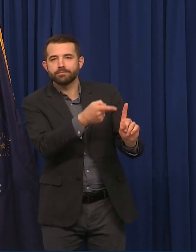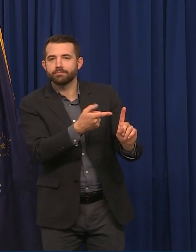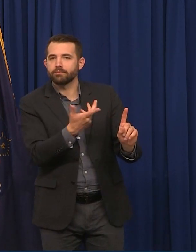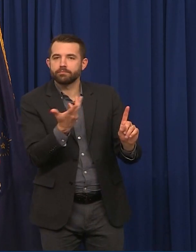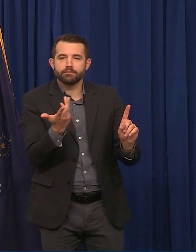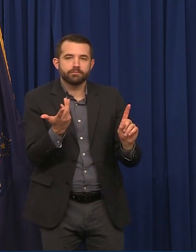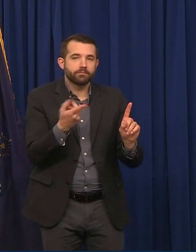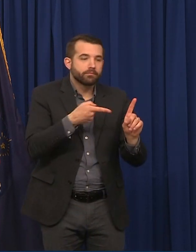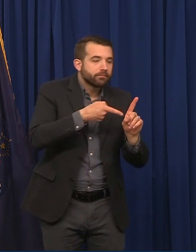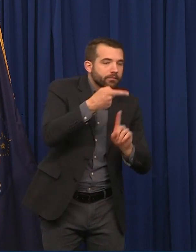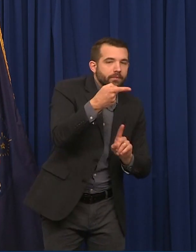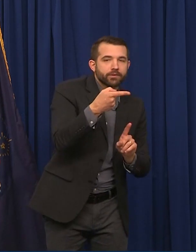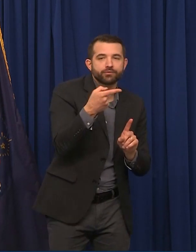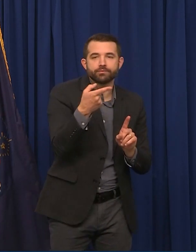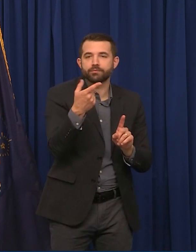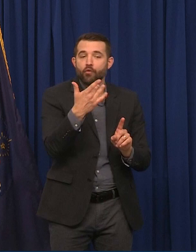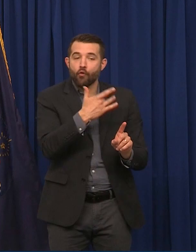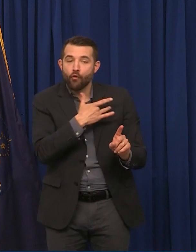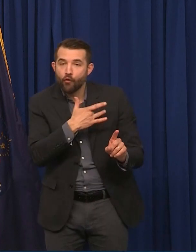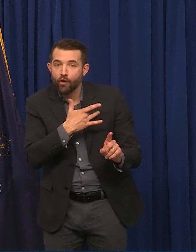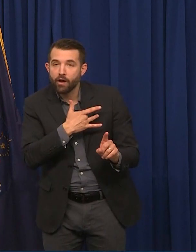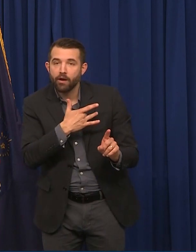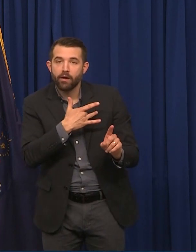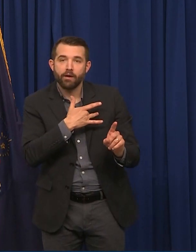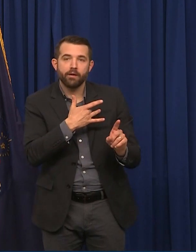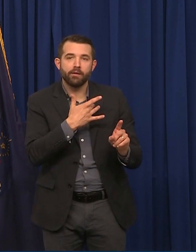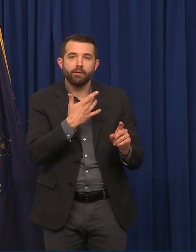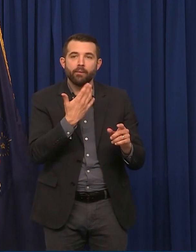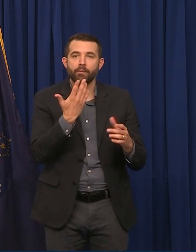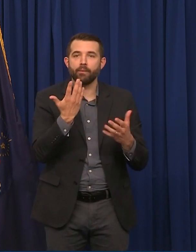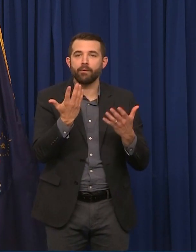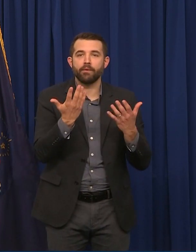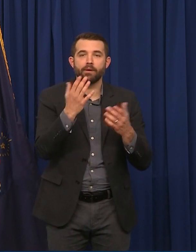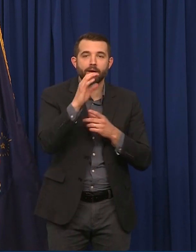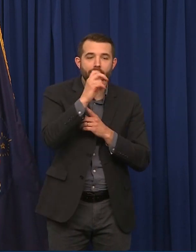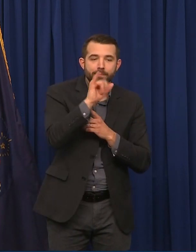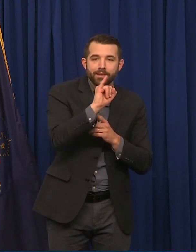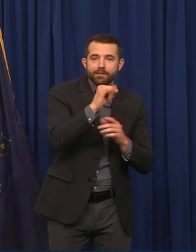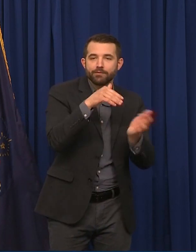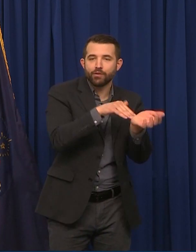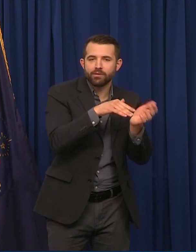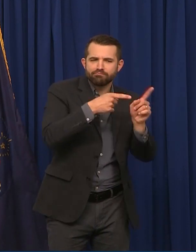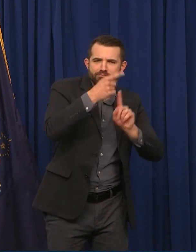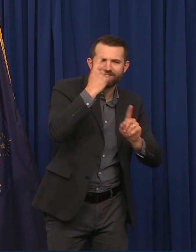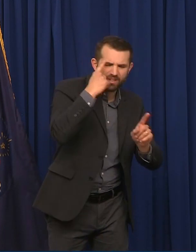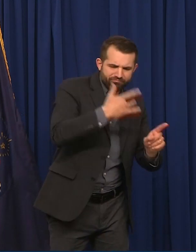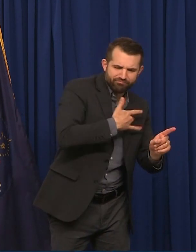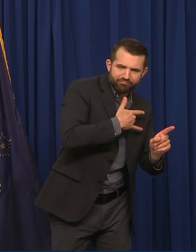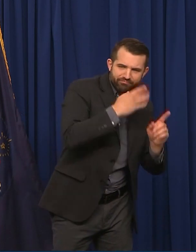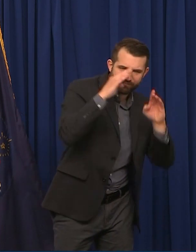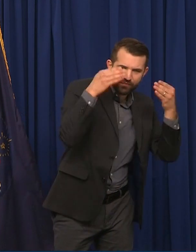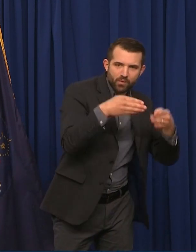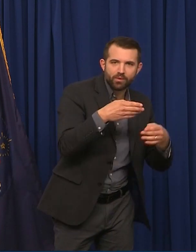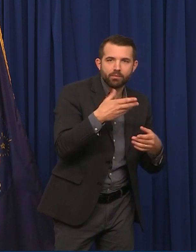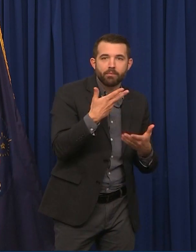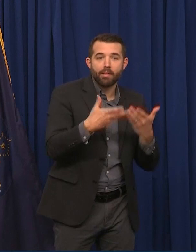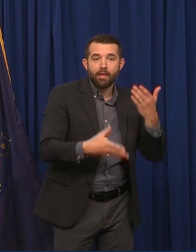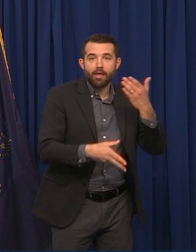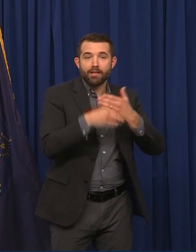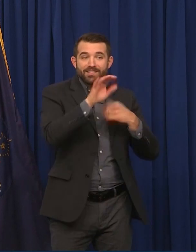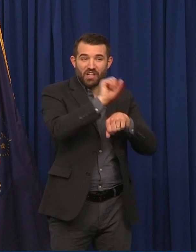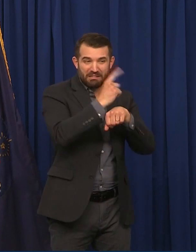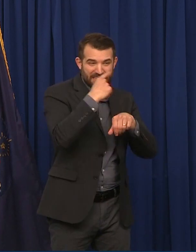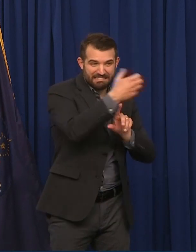disease and obesity and diabetes epidemiologist. But now we're asking them to do a little bit more cross-training to be